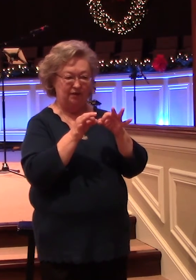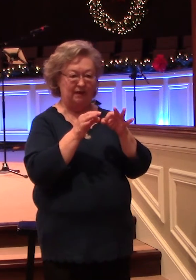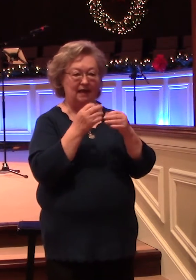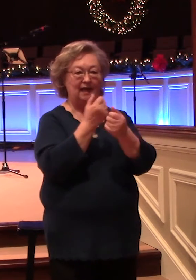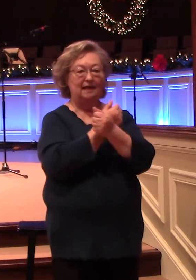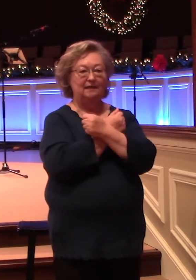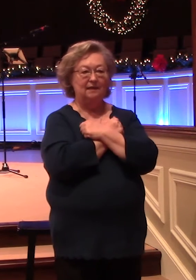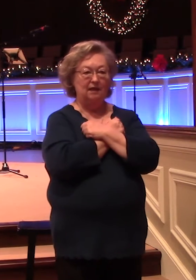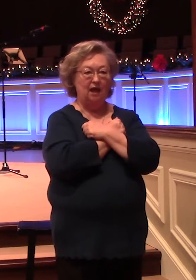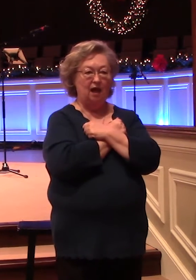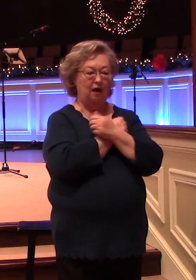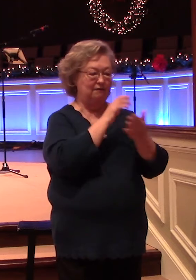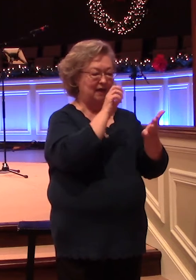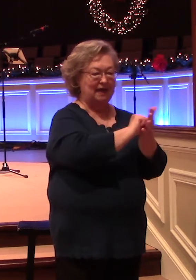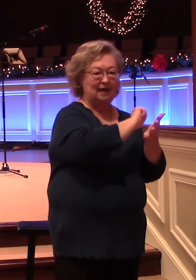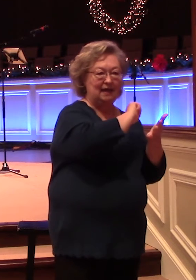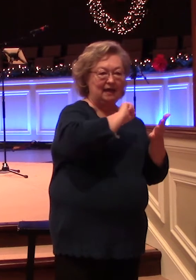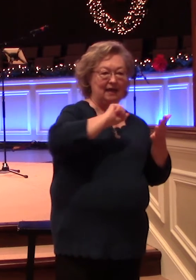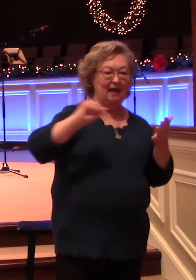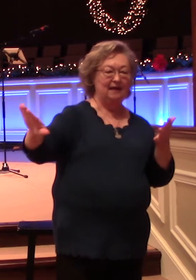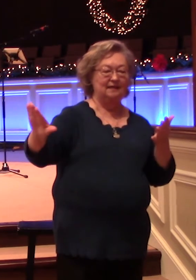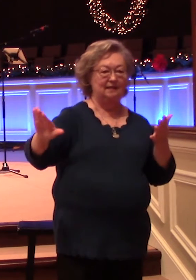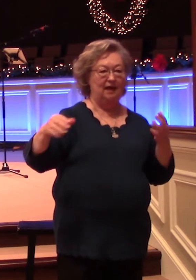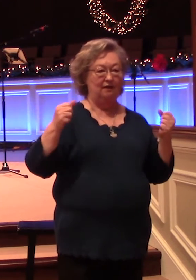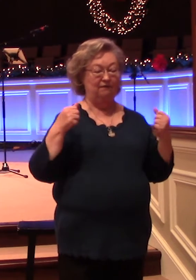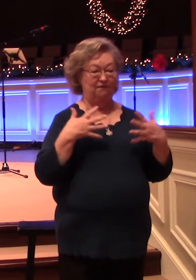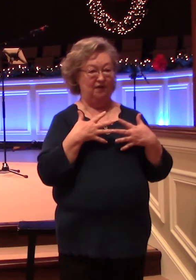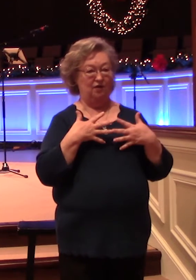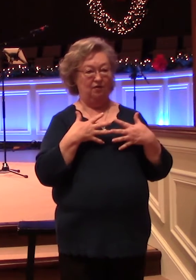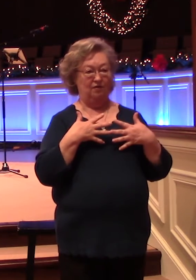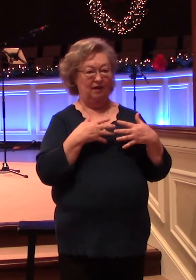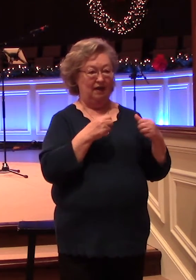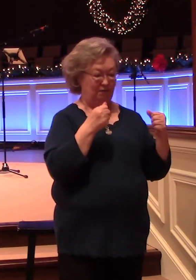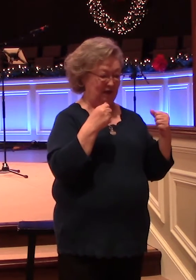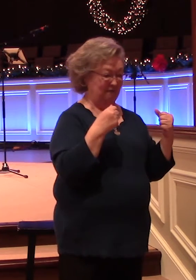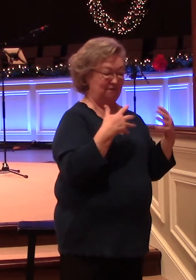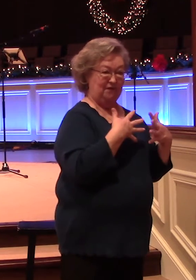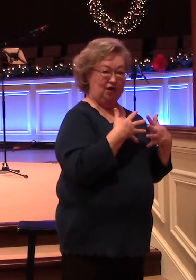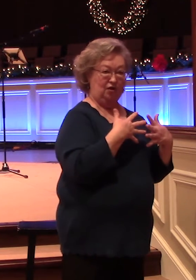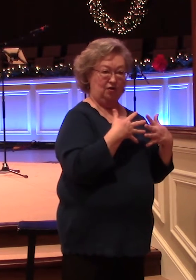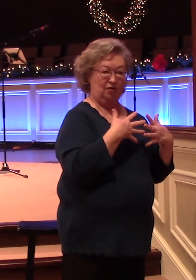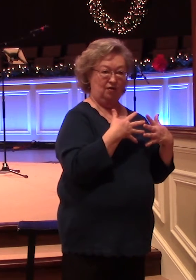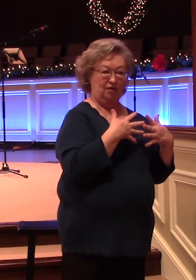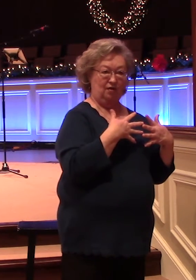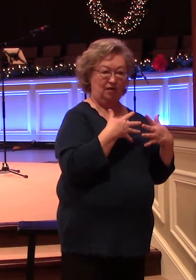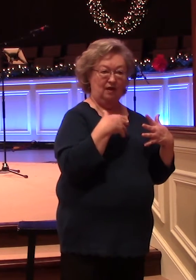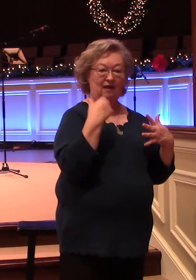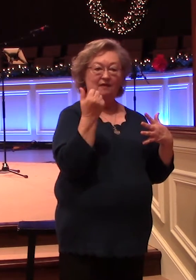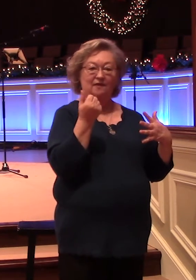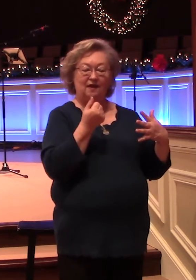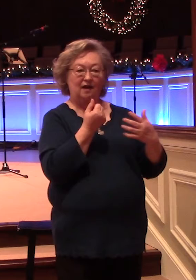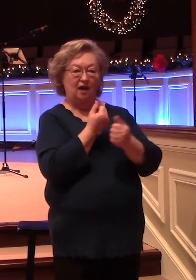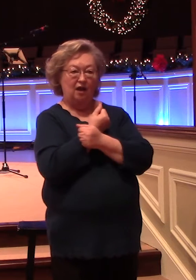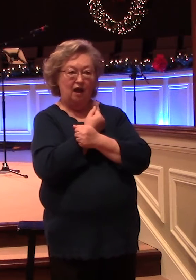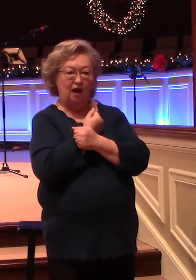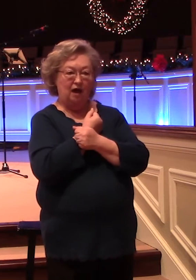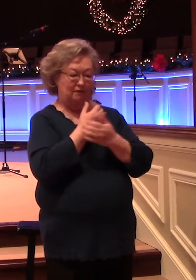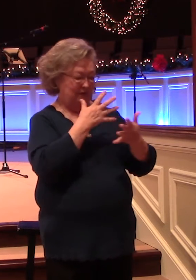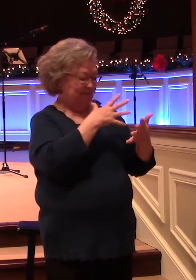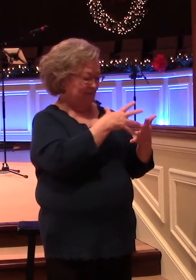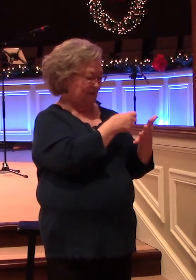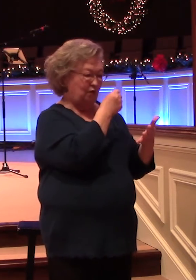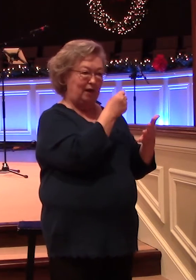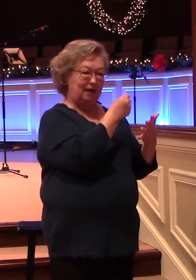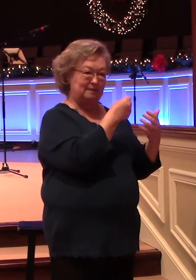this love is perfected within us so that we may have confidence in the day of judgment, because as he is, so also we are in the world.